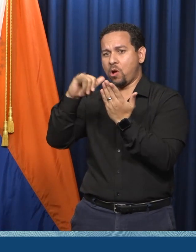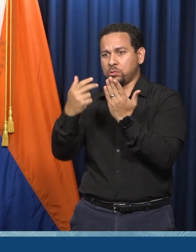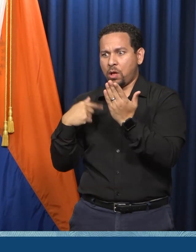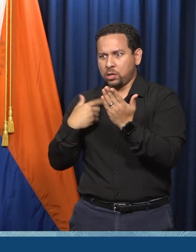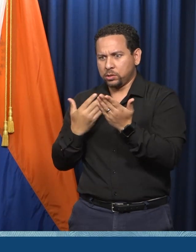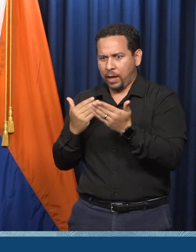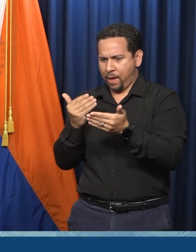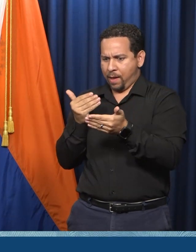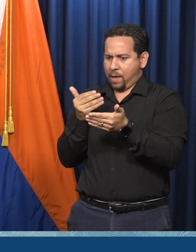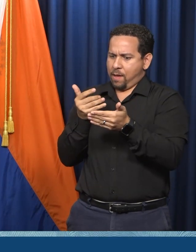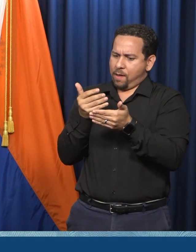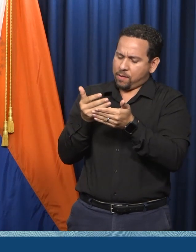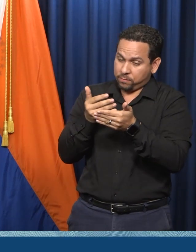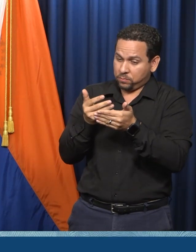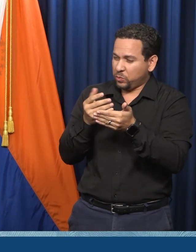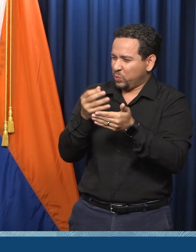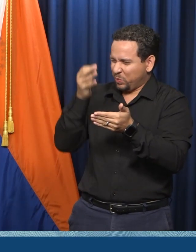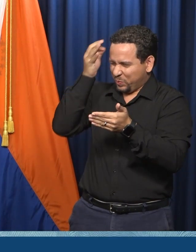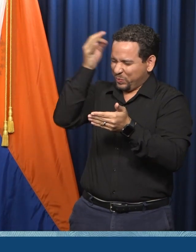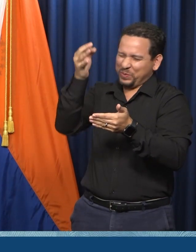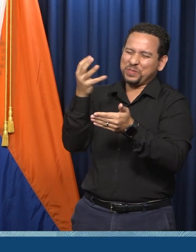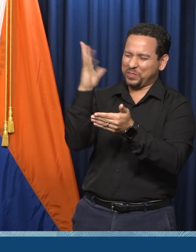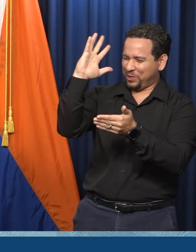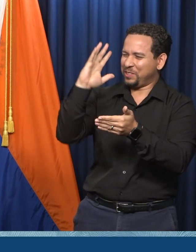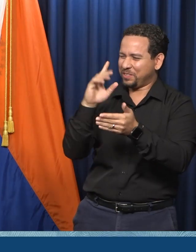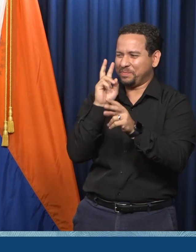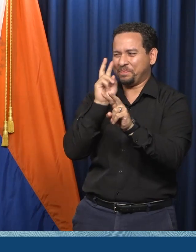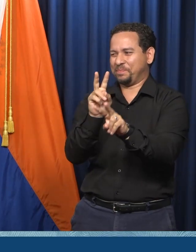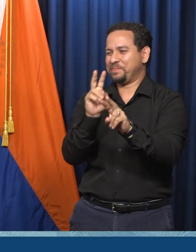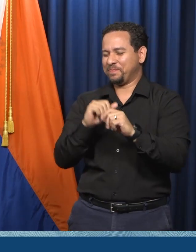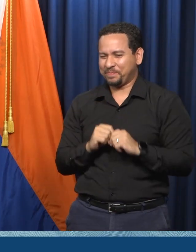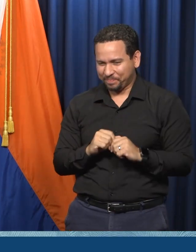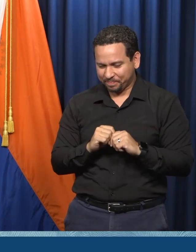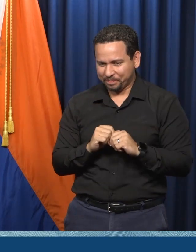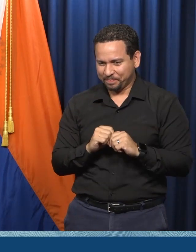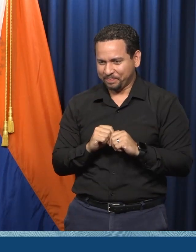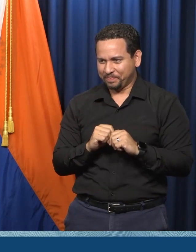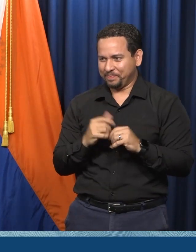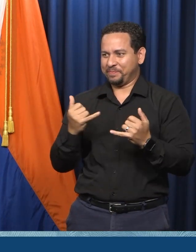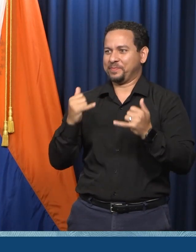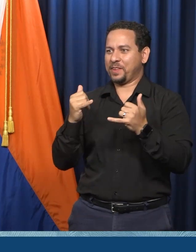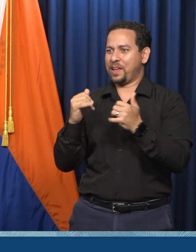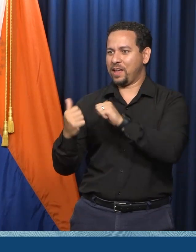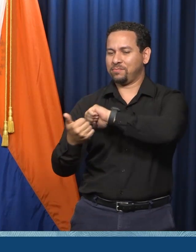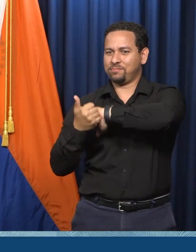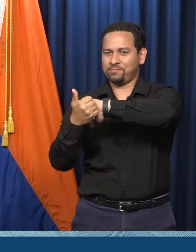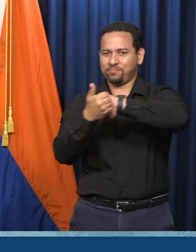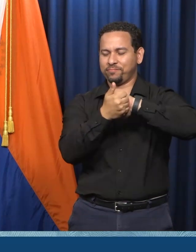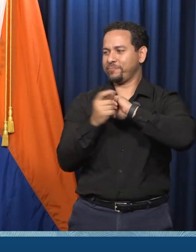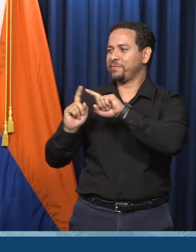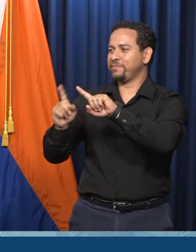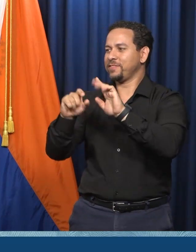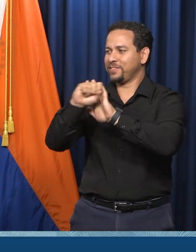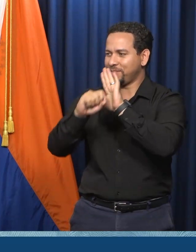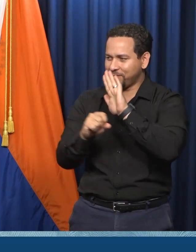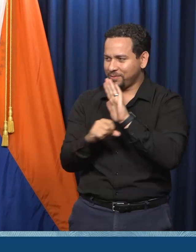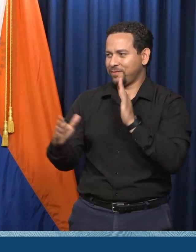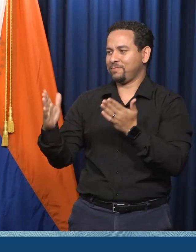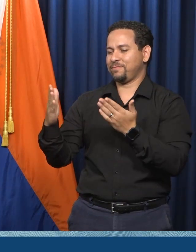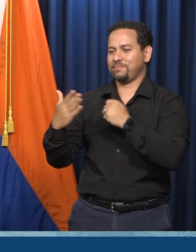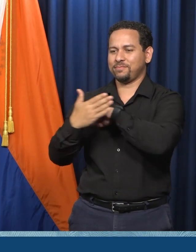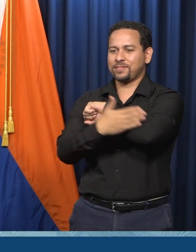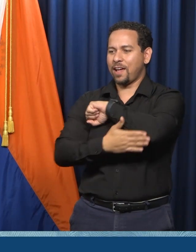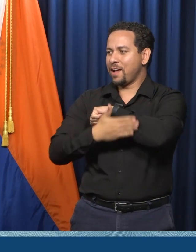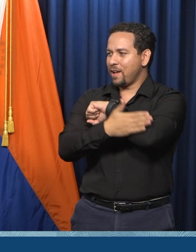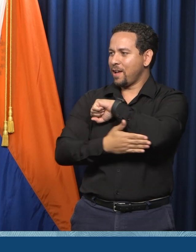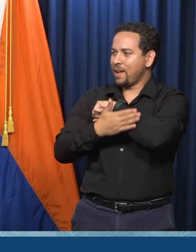almost completed. We are currently working with multiple state, county agencies, New